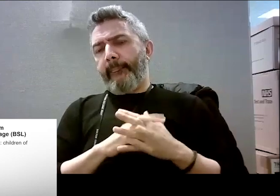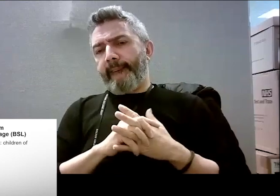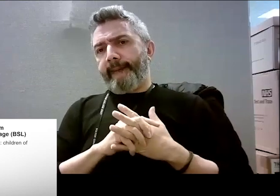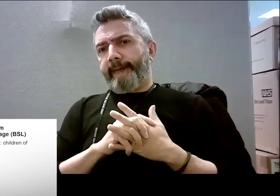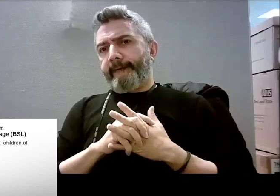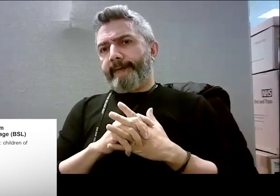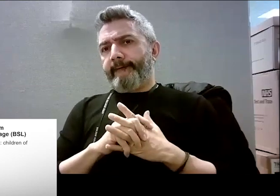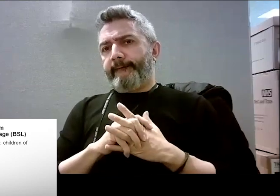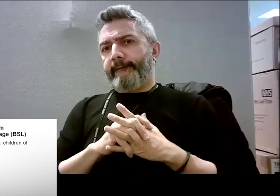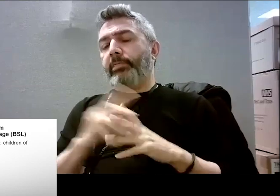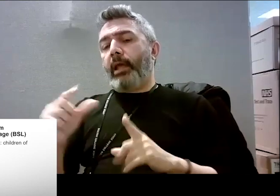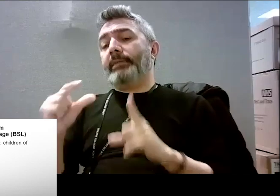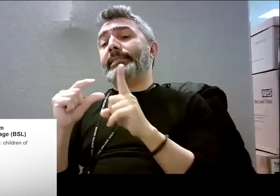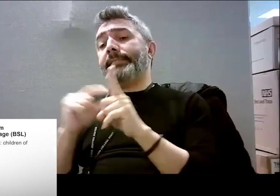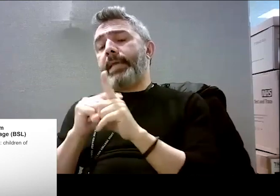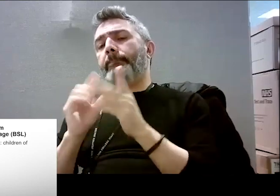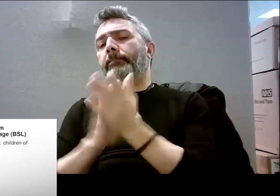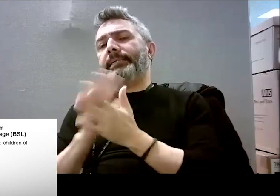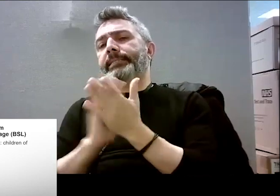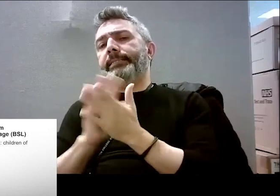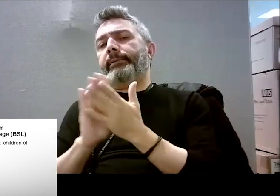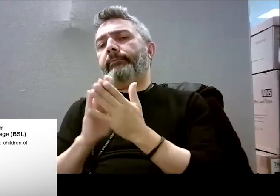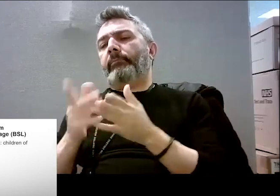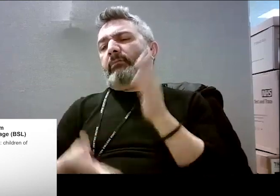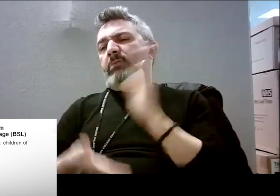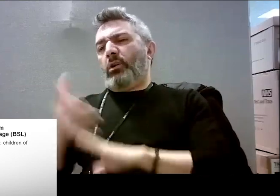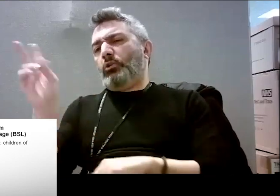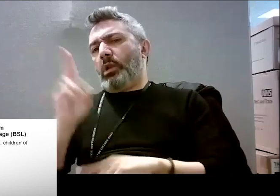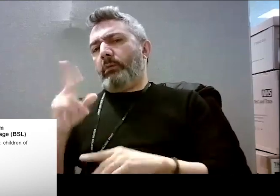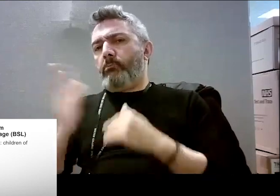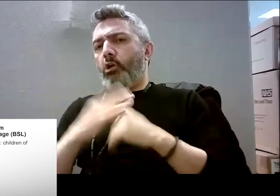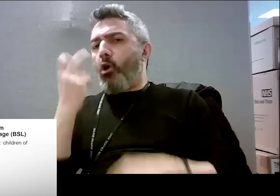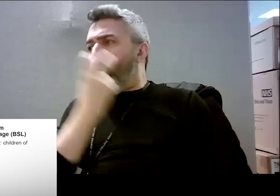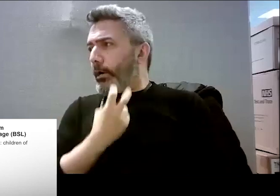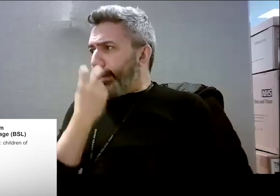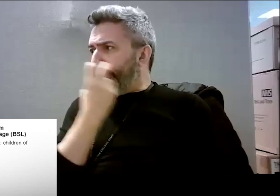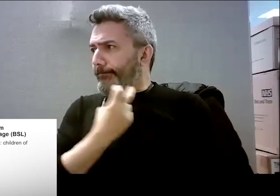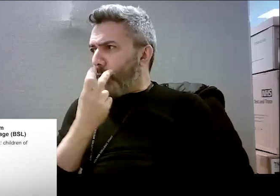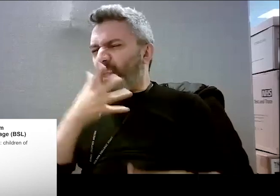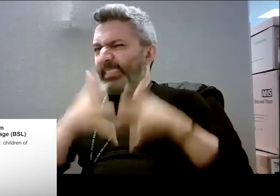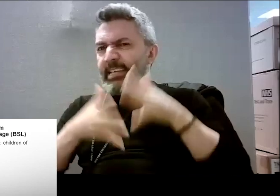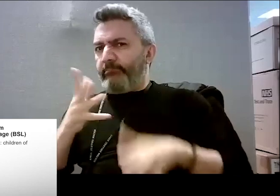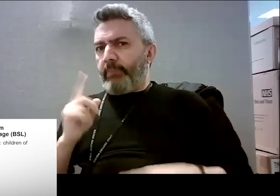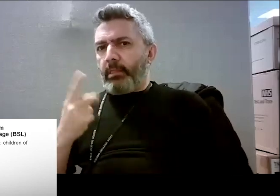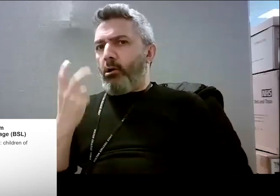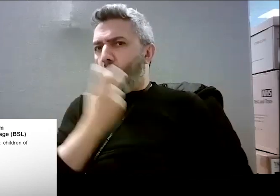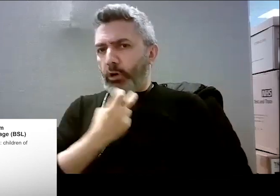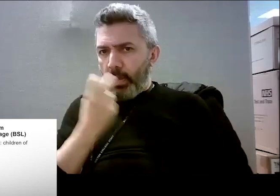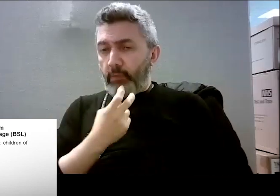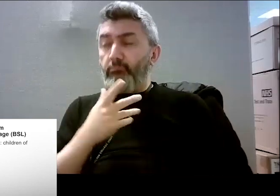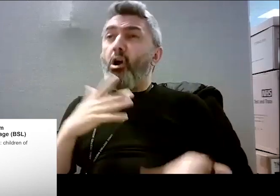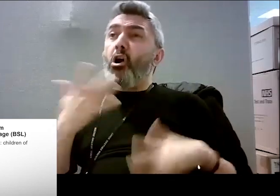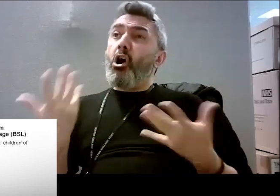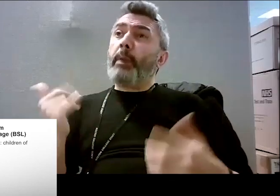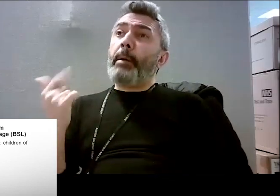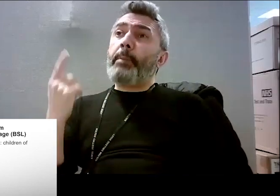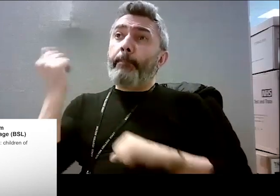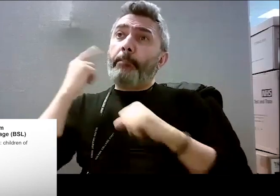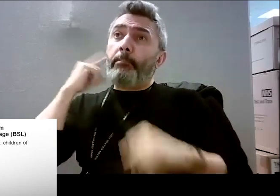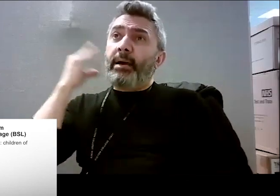activities, and primarily use sign language as their preferred method of communication. So a small d